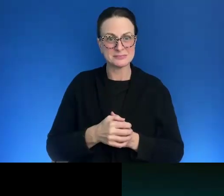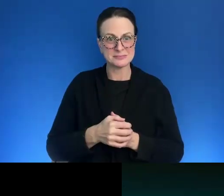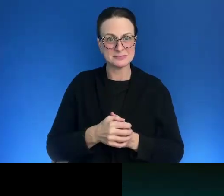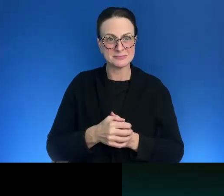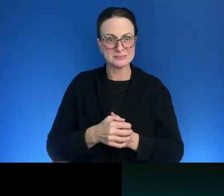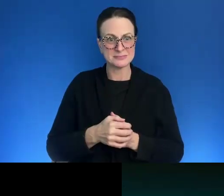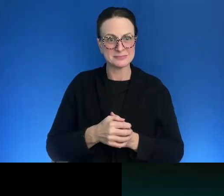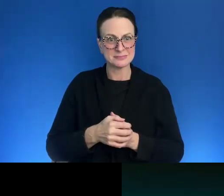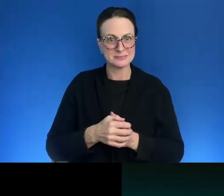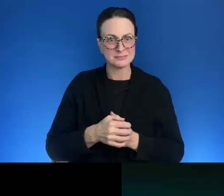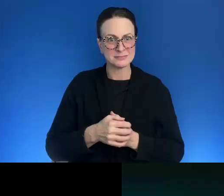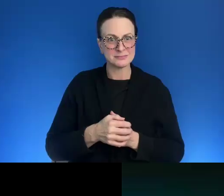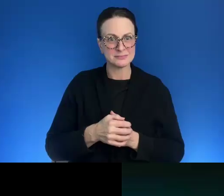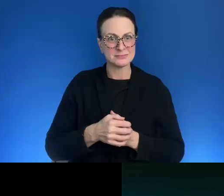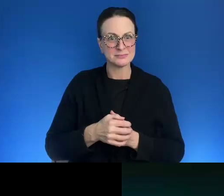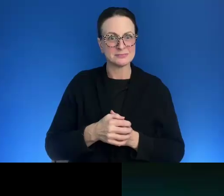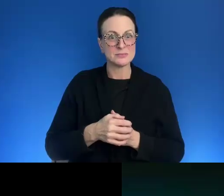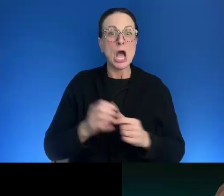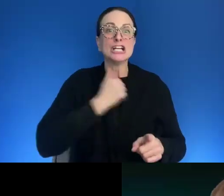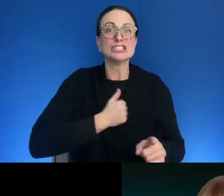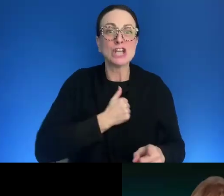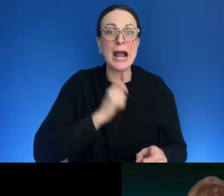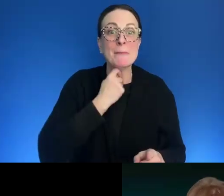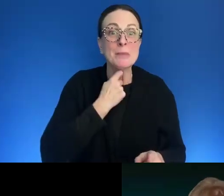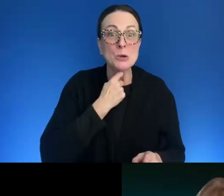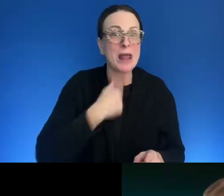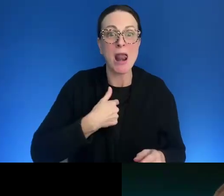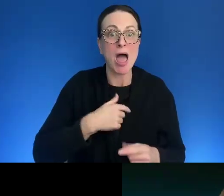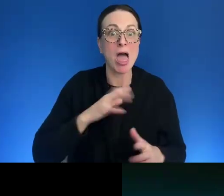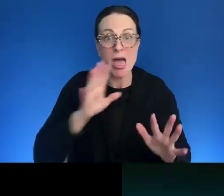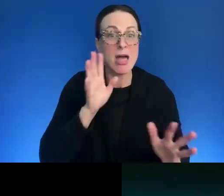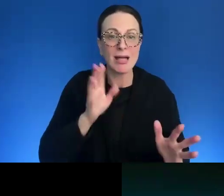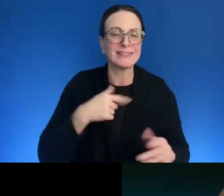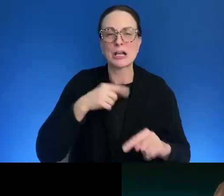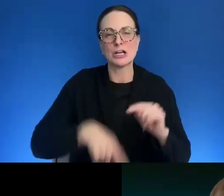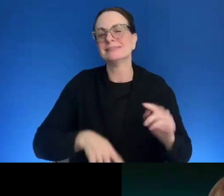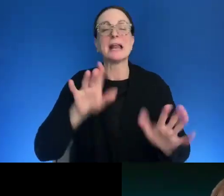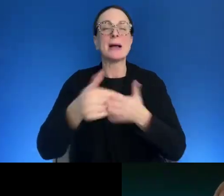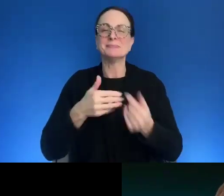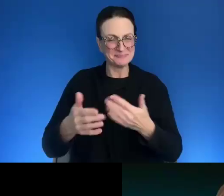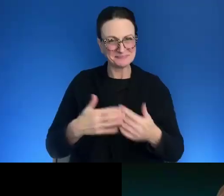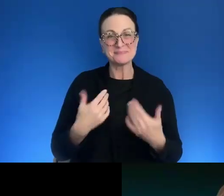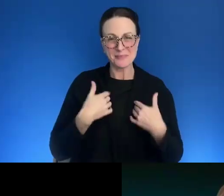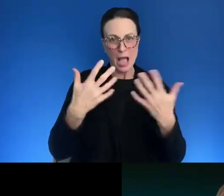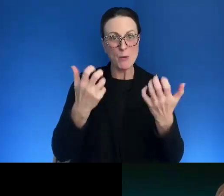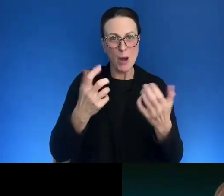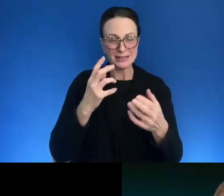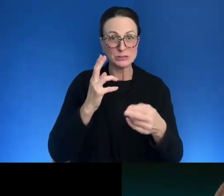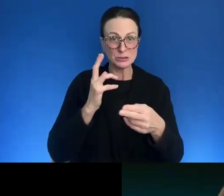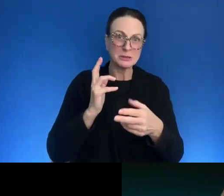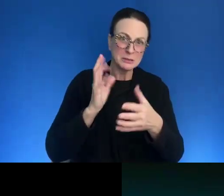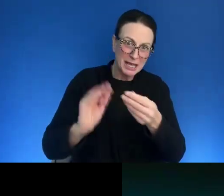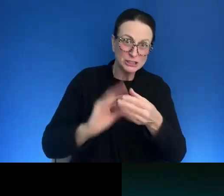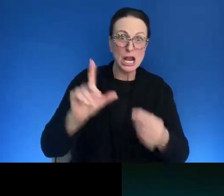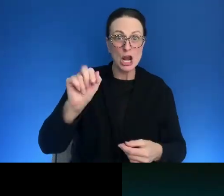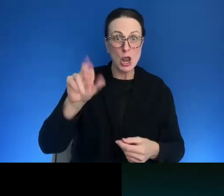Let's see. So Sorry, let's I see. put myself Oh, back on mute and that's I okay. couldn't. And I did want to mention, Laura just put